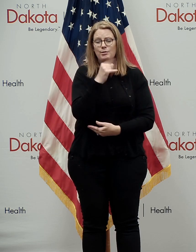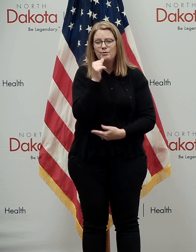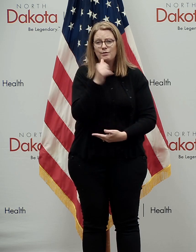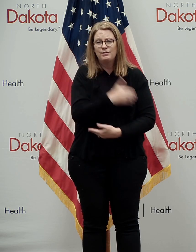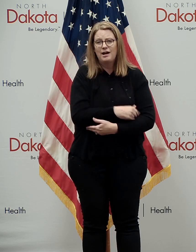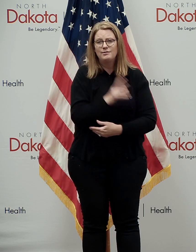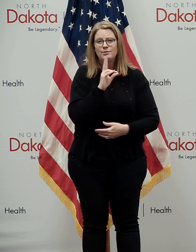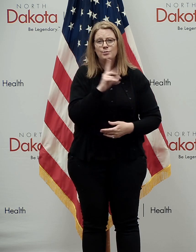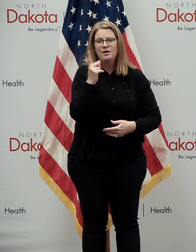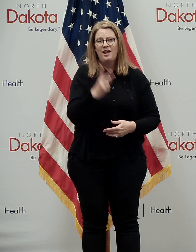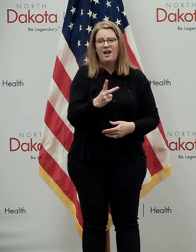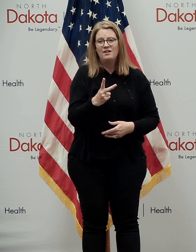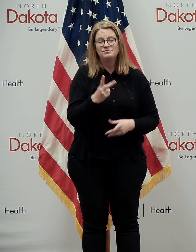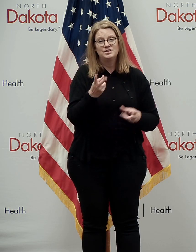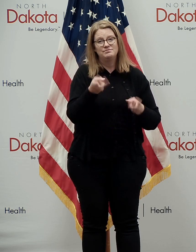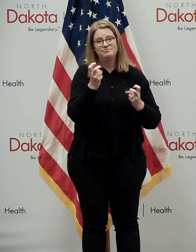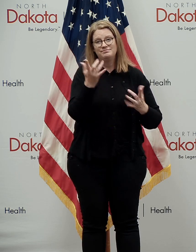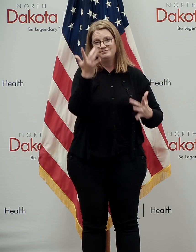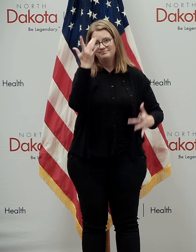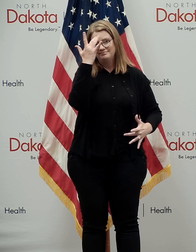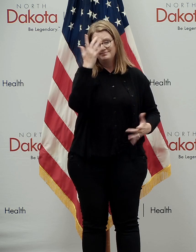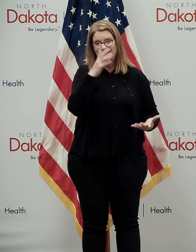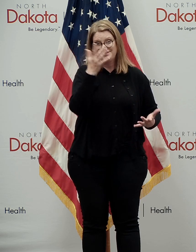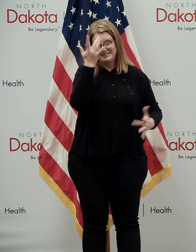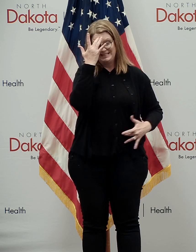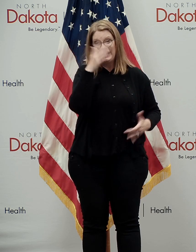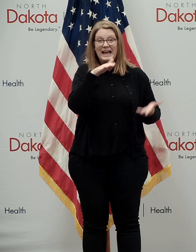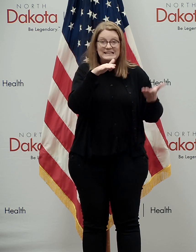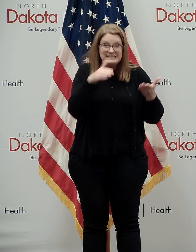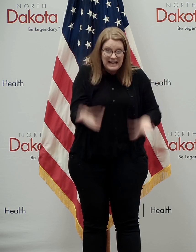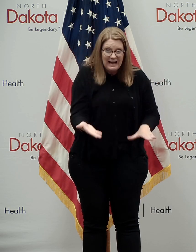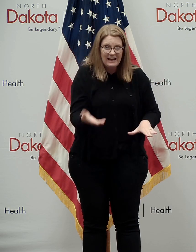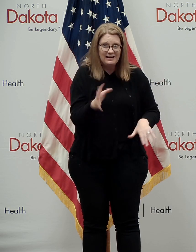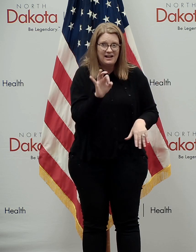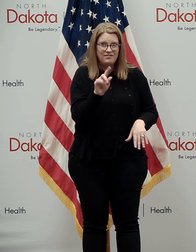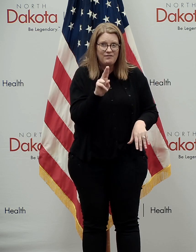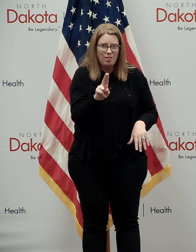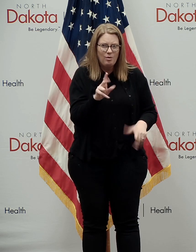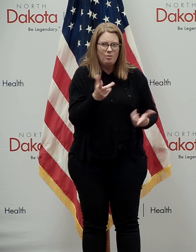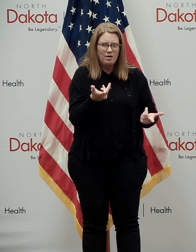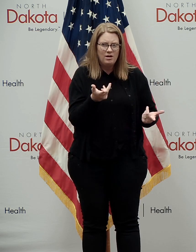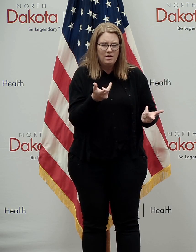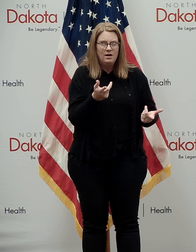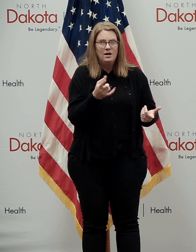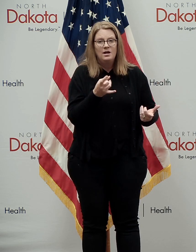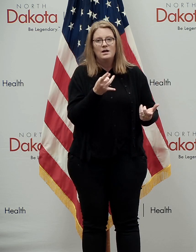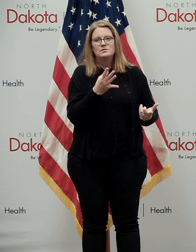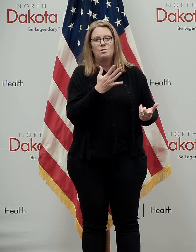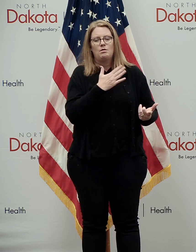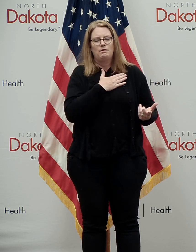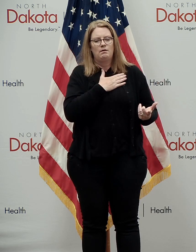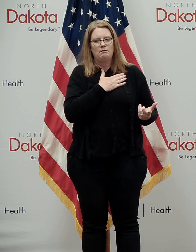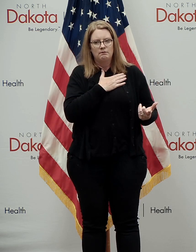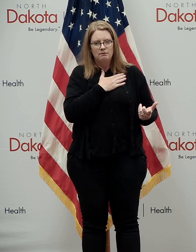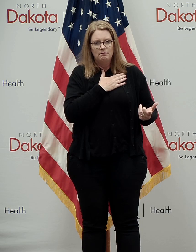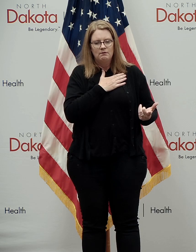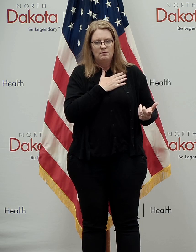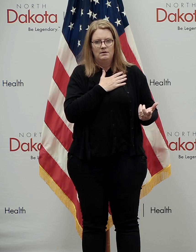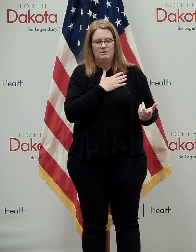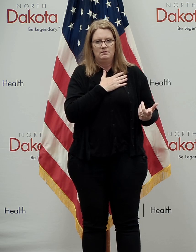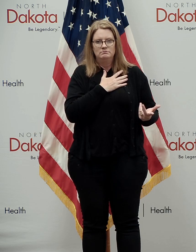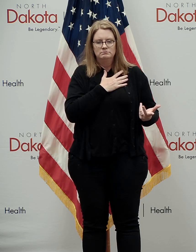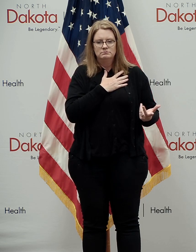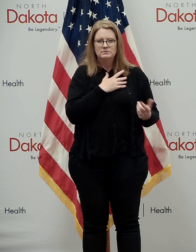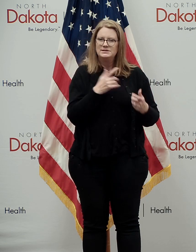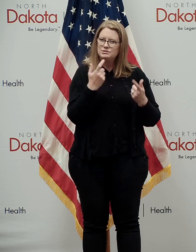of the flu in just a matter of days, died of the flu. I mean, that's not anything any parent would ever, I mean, it's a horrifying thought as a parent to think about. So again, trying to have